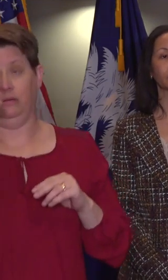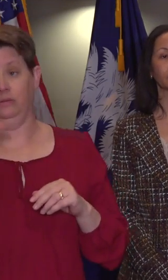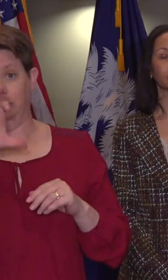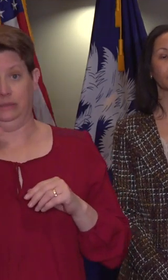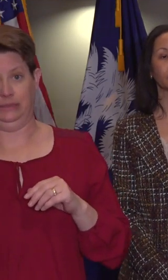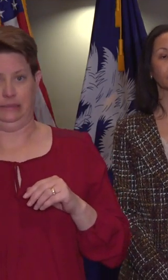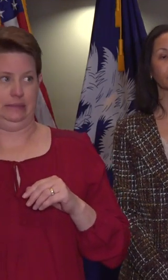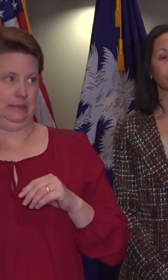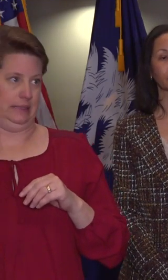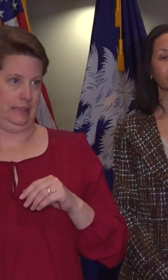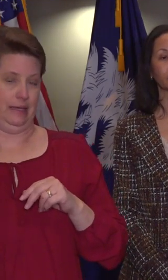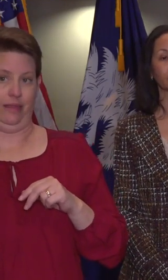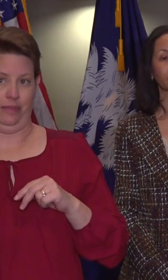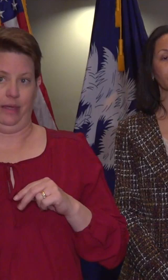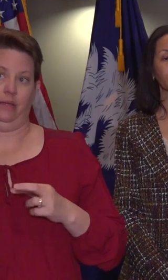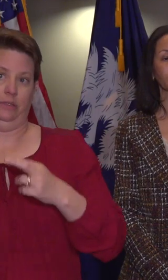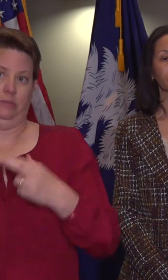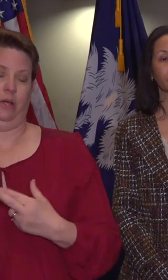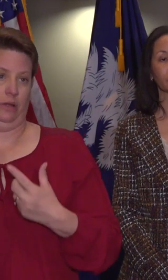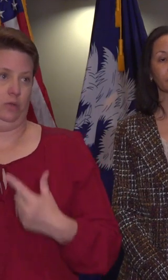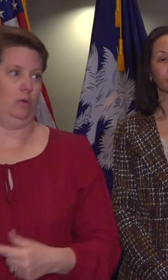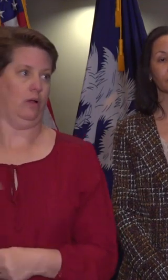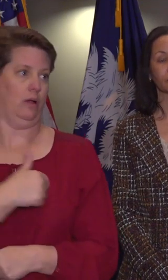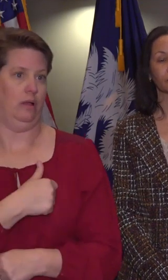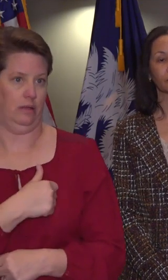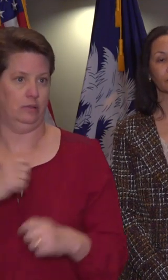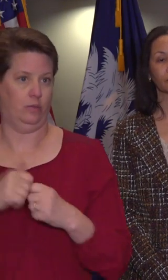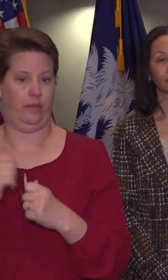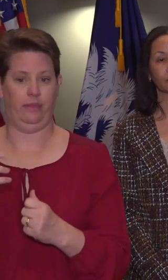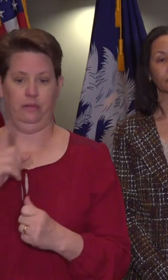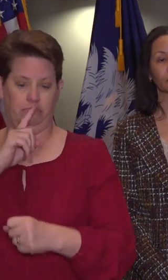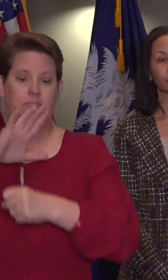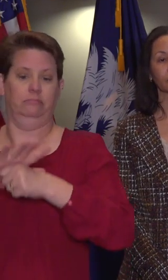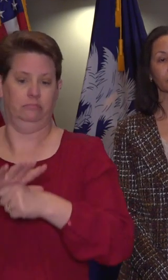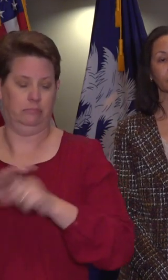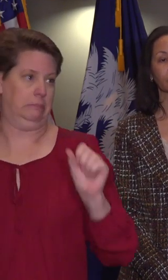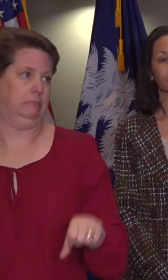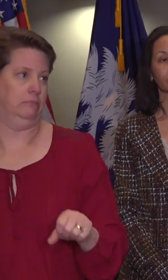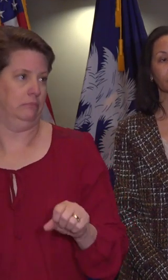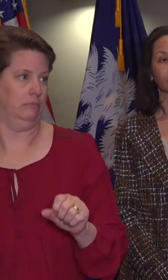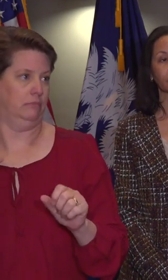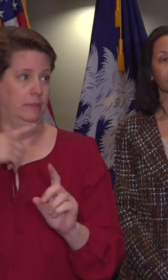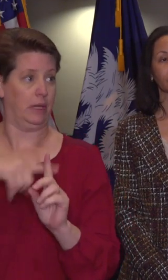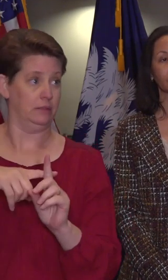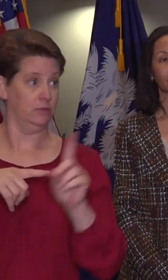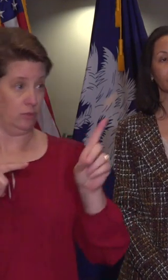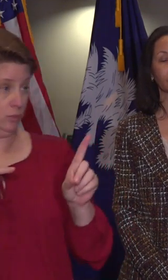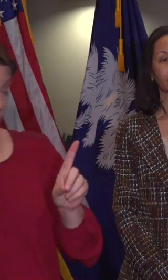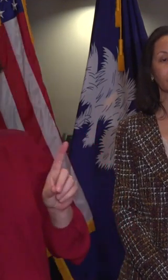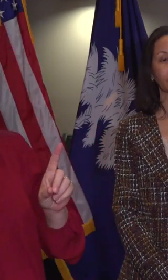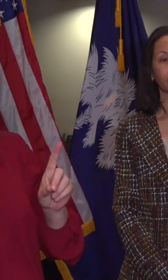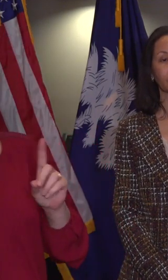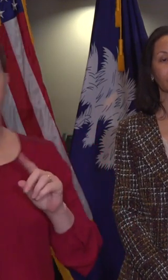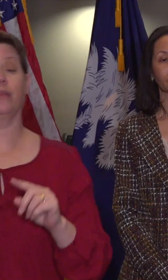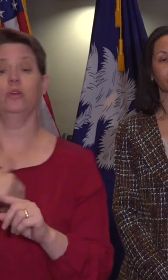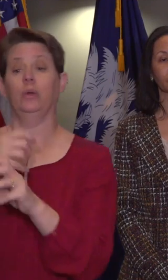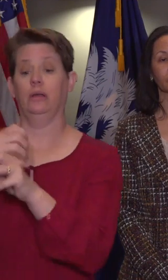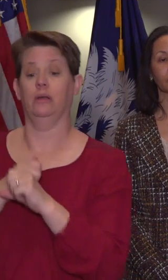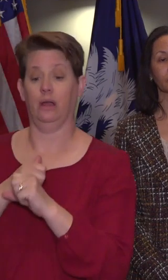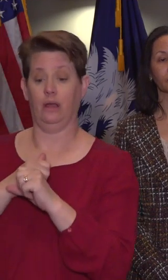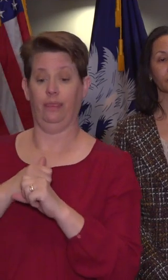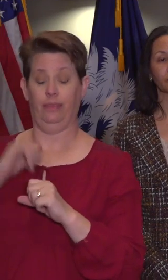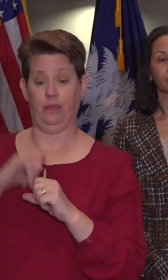and CDC responds to us with an affirmative positive. The CDC, we received the